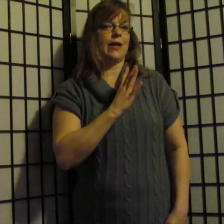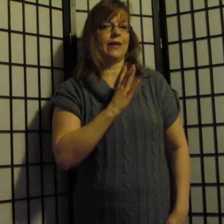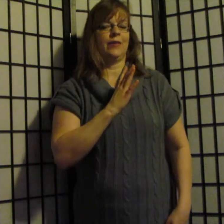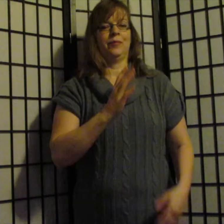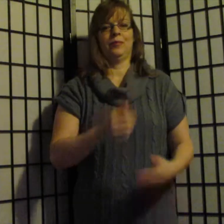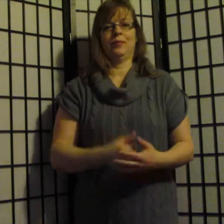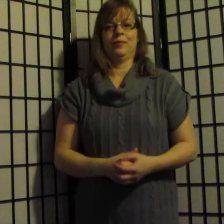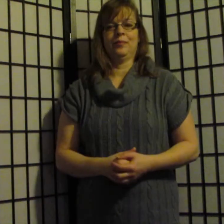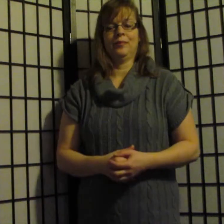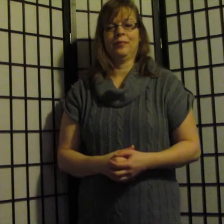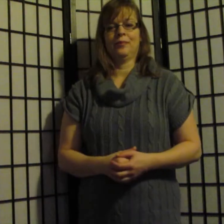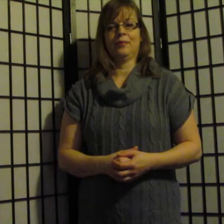fine.